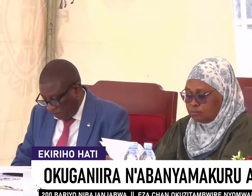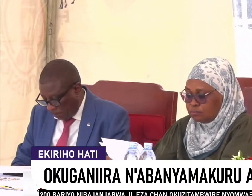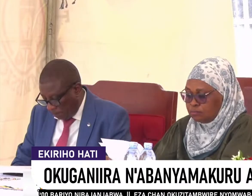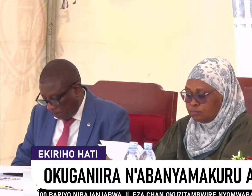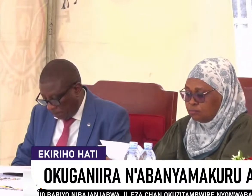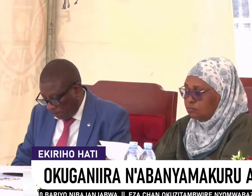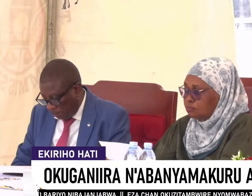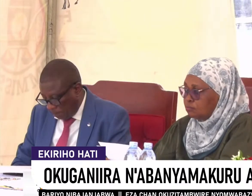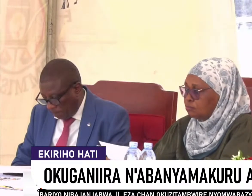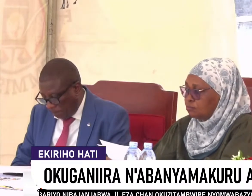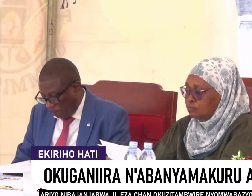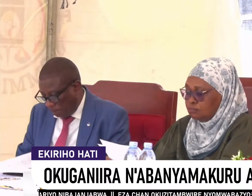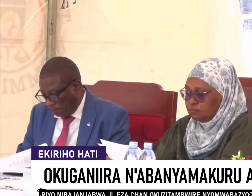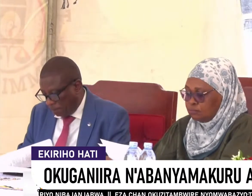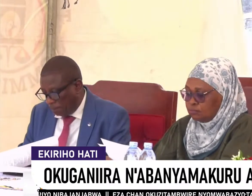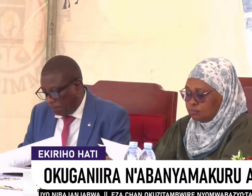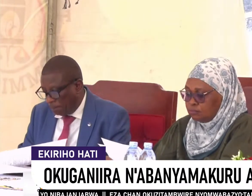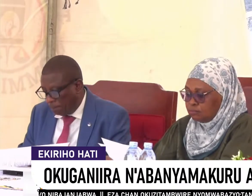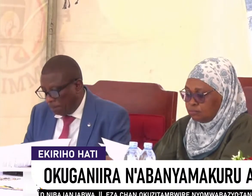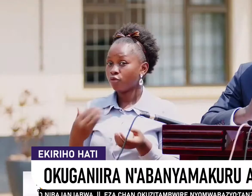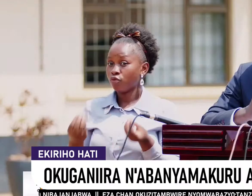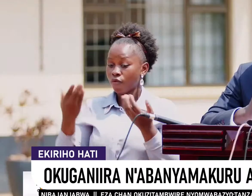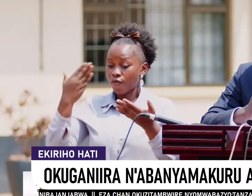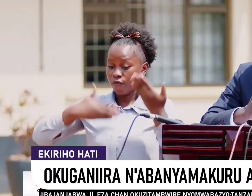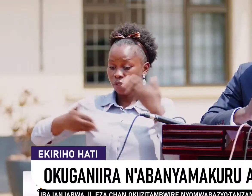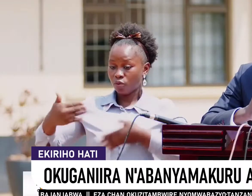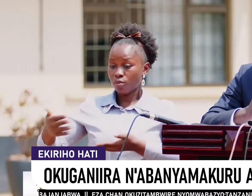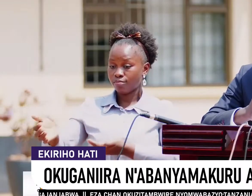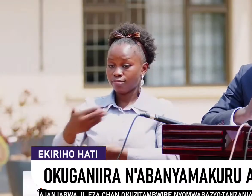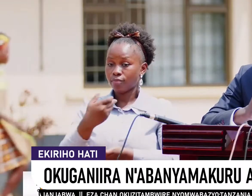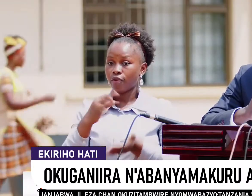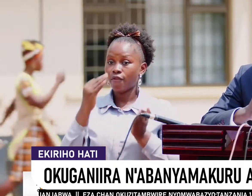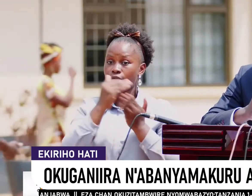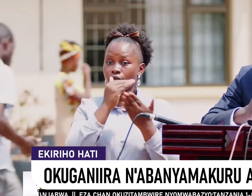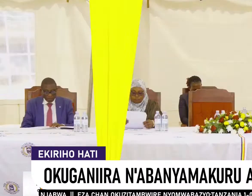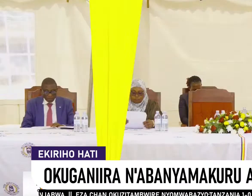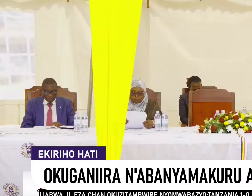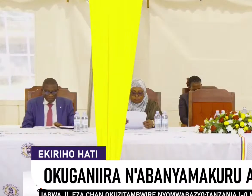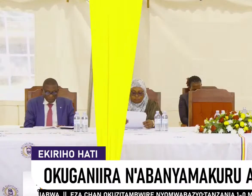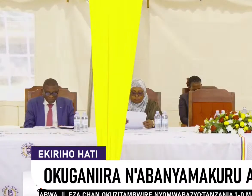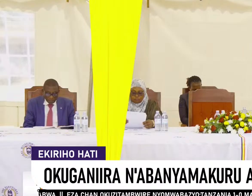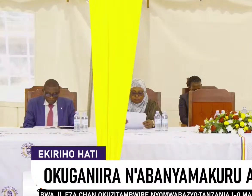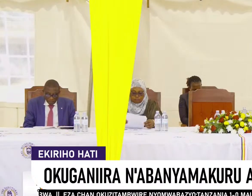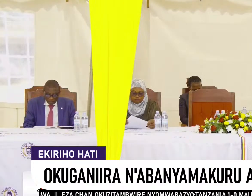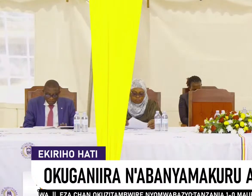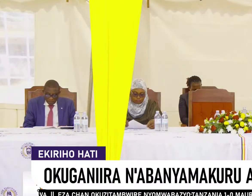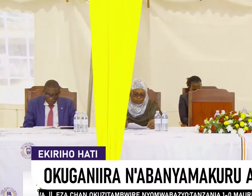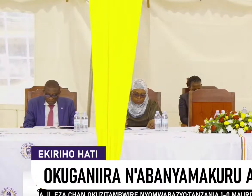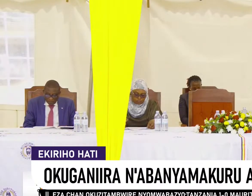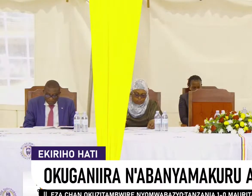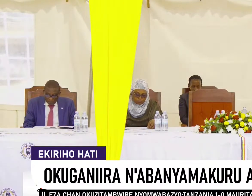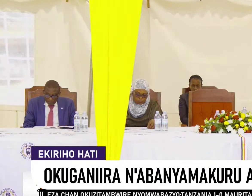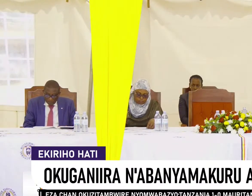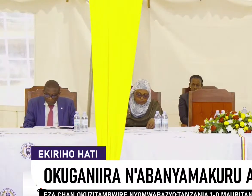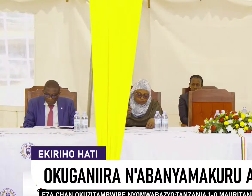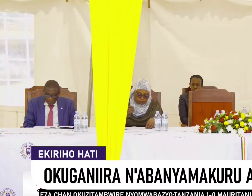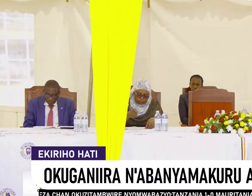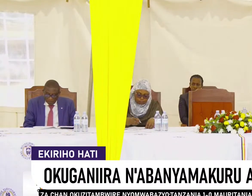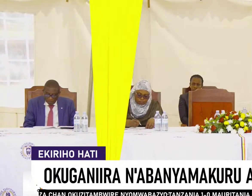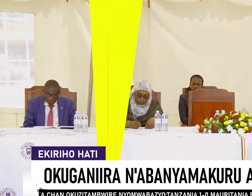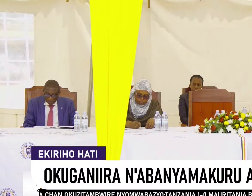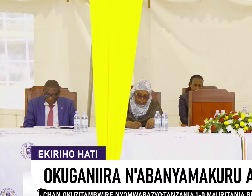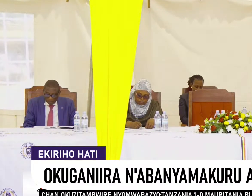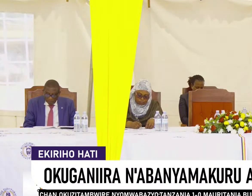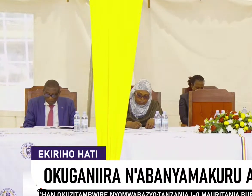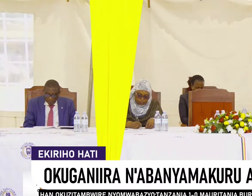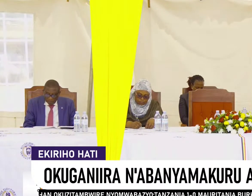The reason for the physical collection of the forms by presidential aspirants or their agents or political party